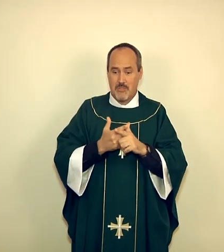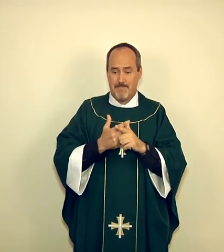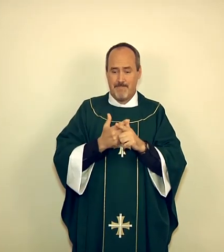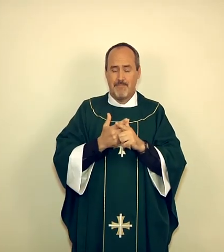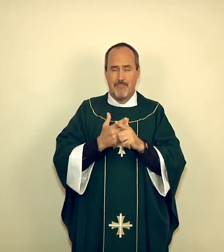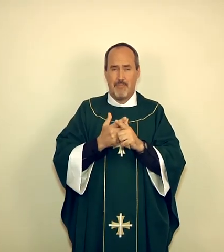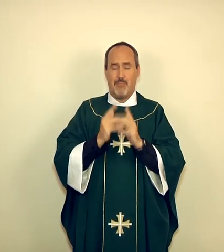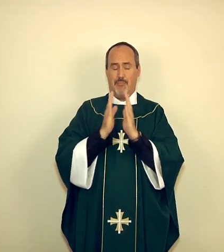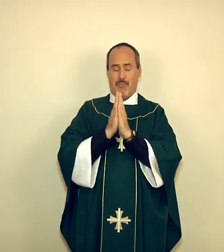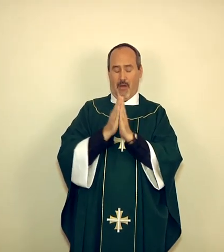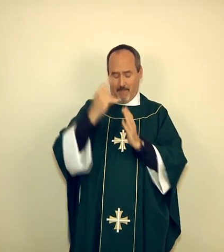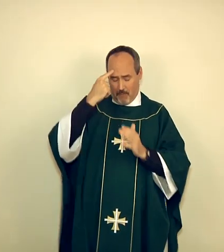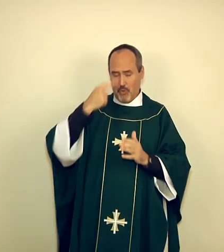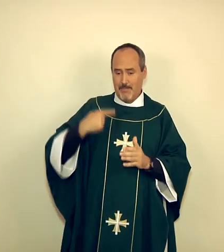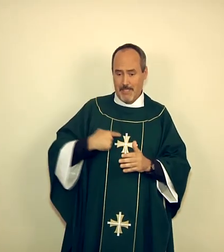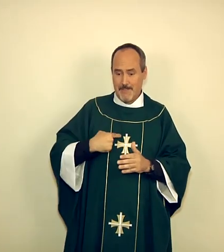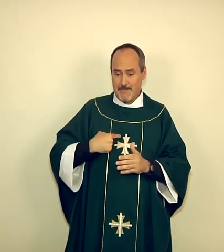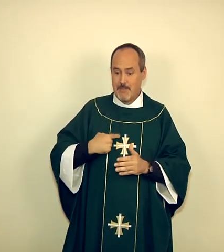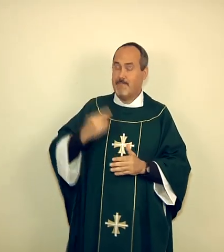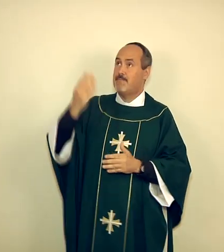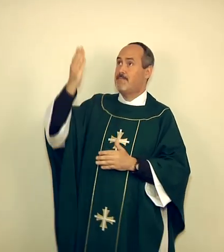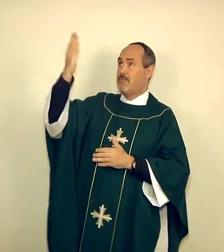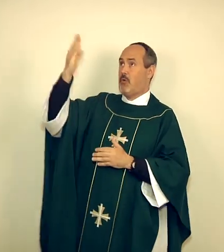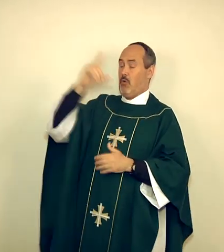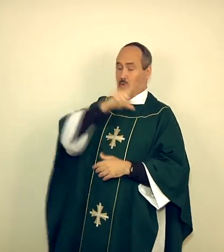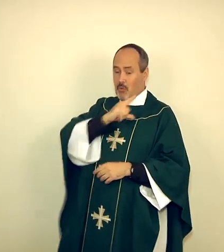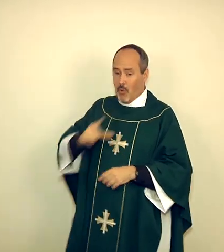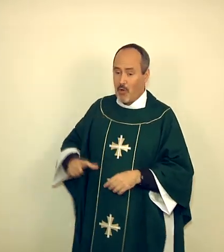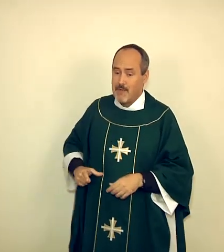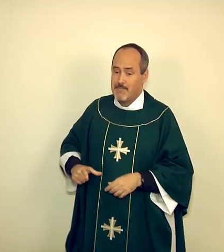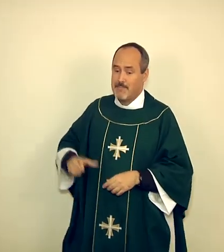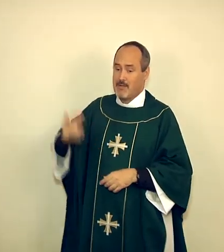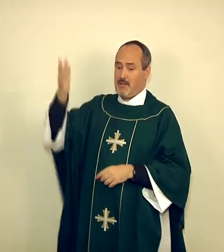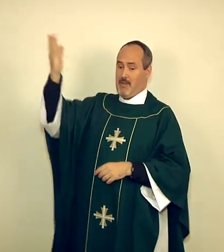brothers and sisters, to pray for me to the Lord our God.